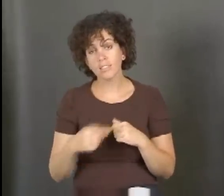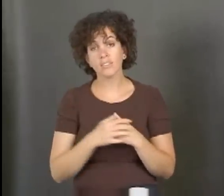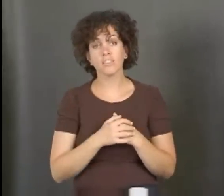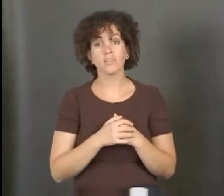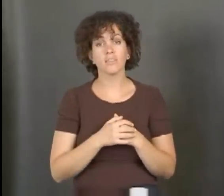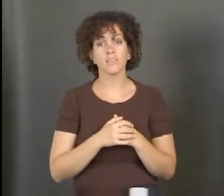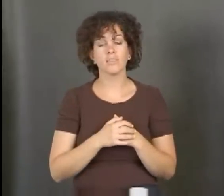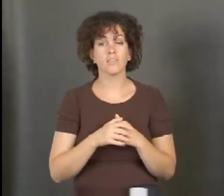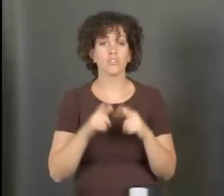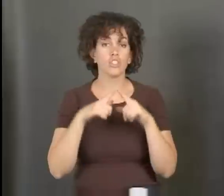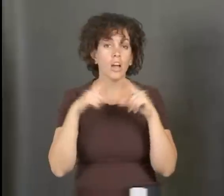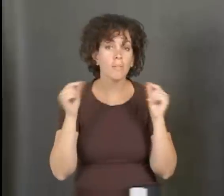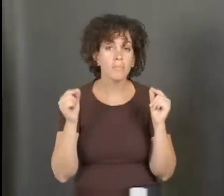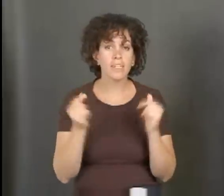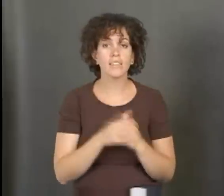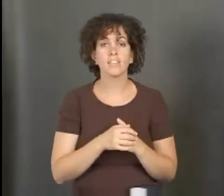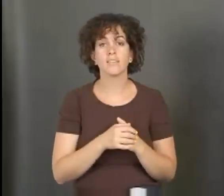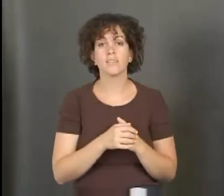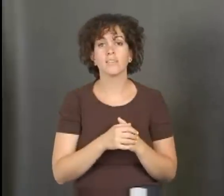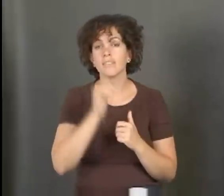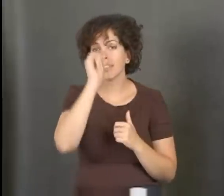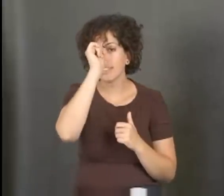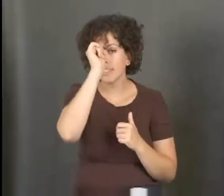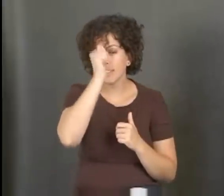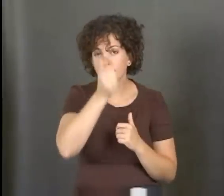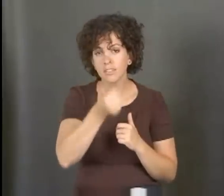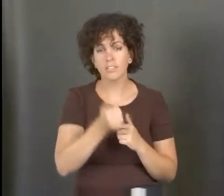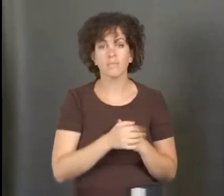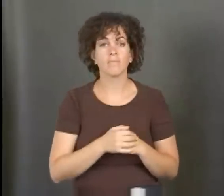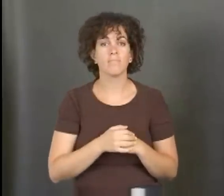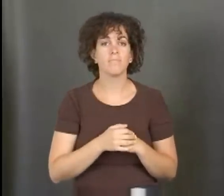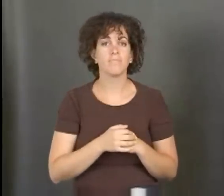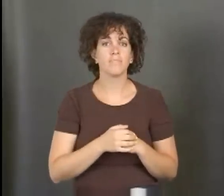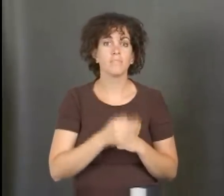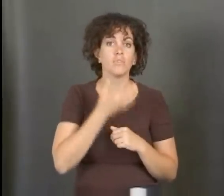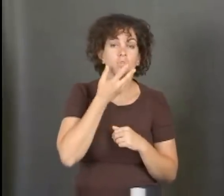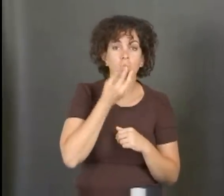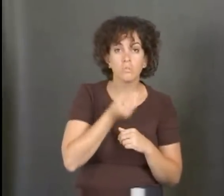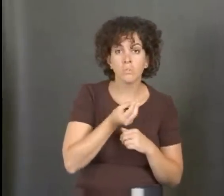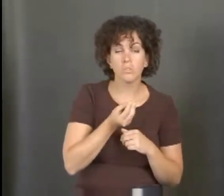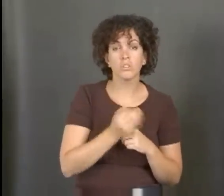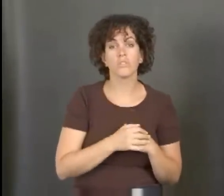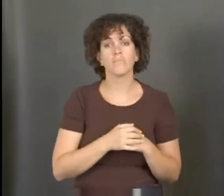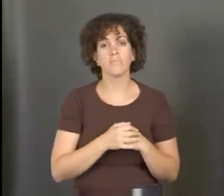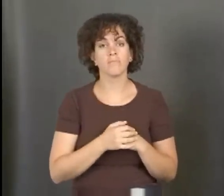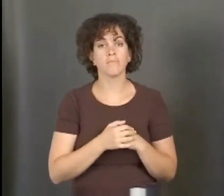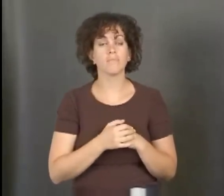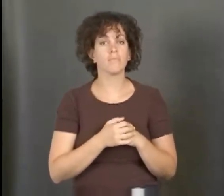And where they're from might be China, Japan, India. They might be Jewish.